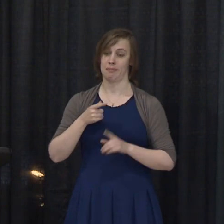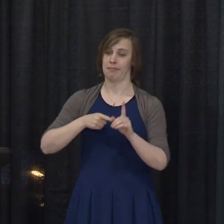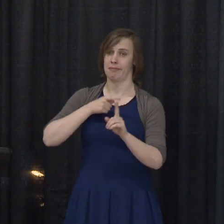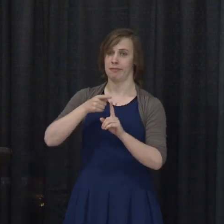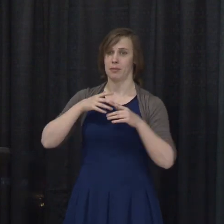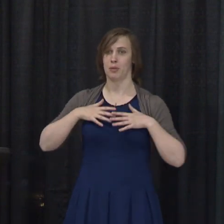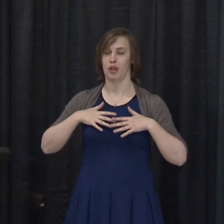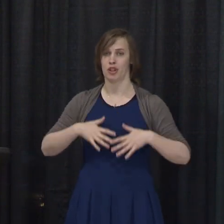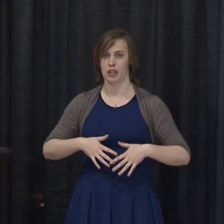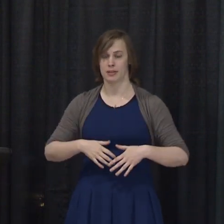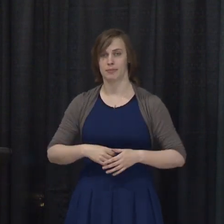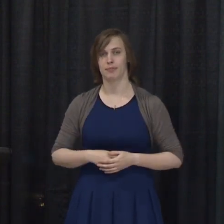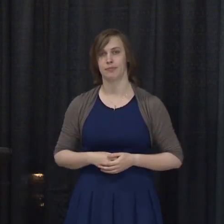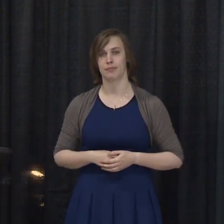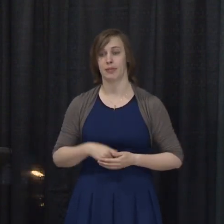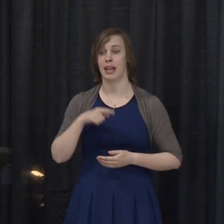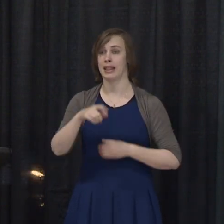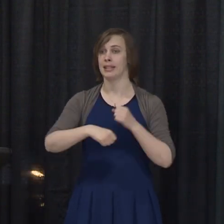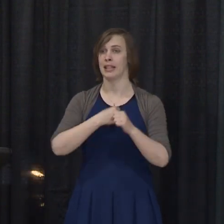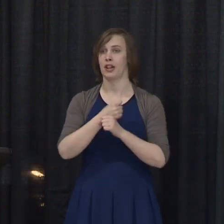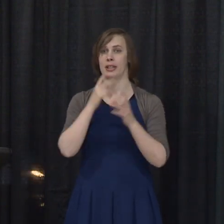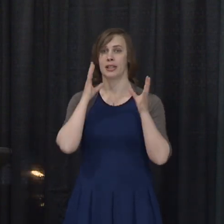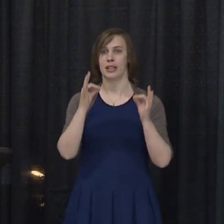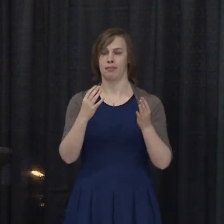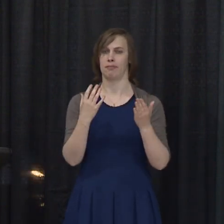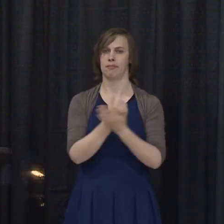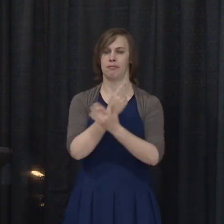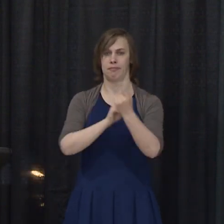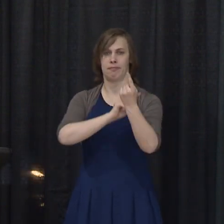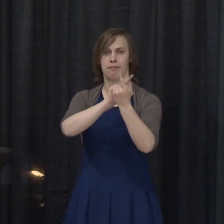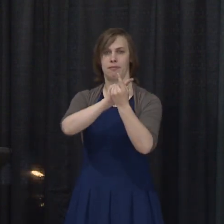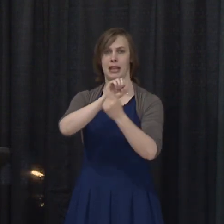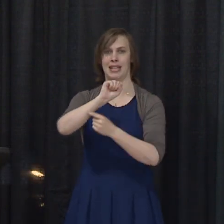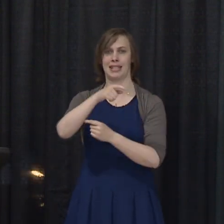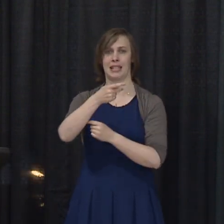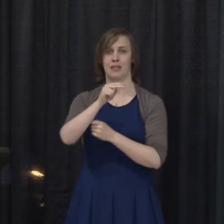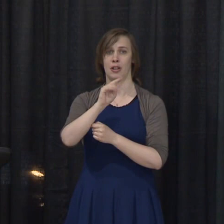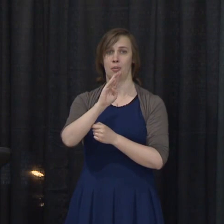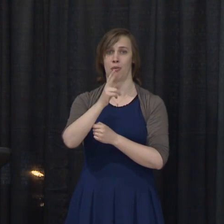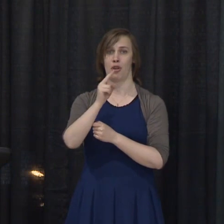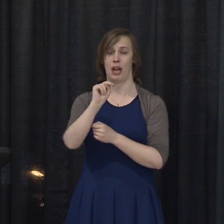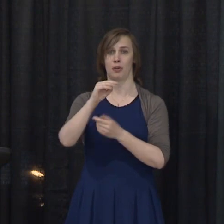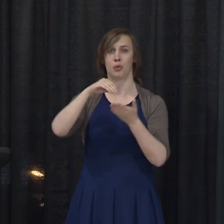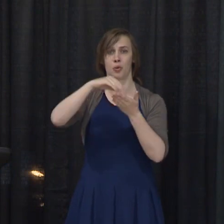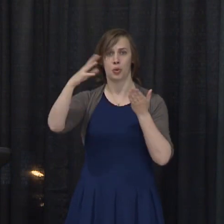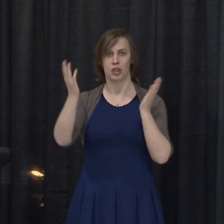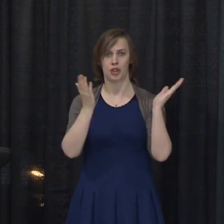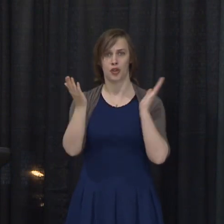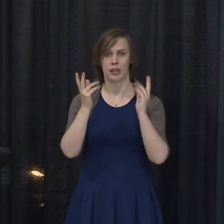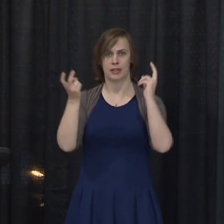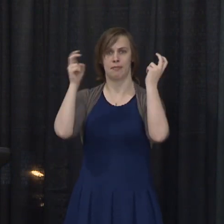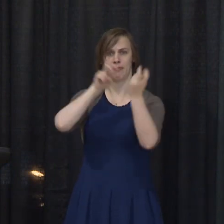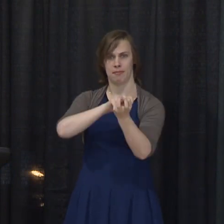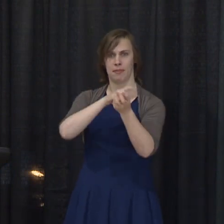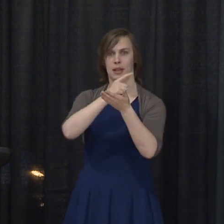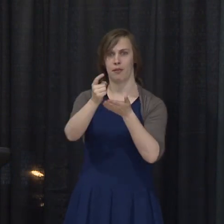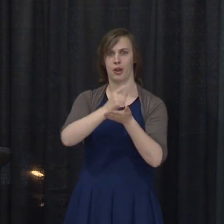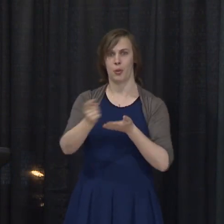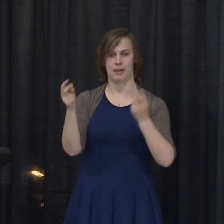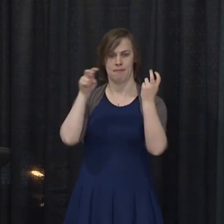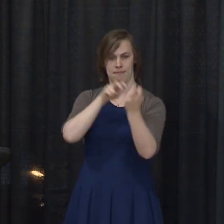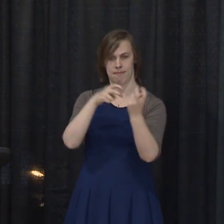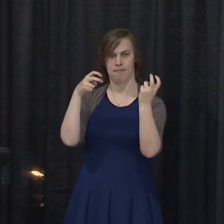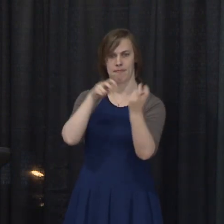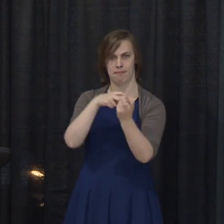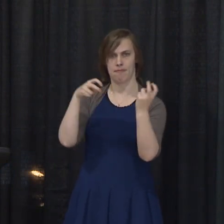I made was seeing Stephen Brown in Student Services every week, to carve out an hour where I could talk through my thoughts, find some